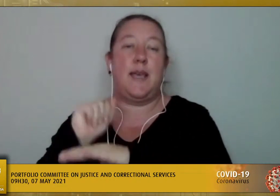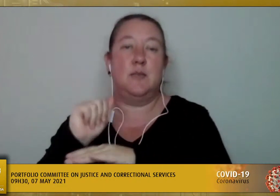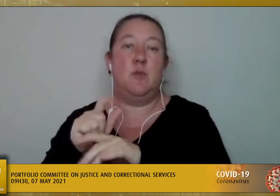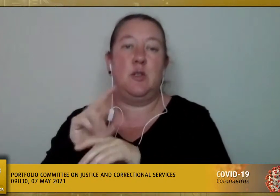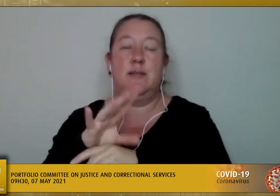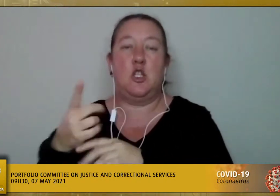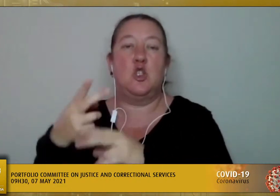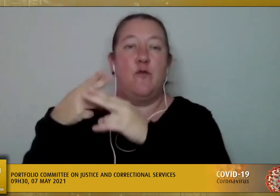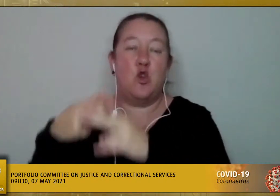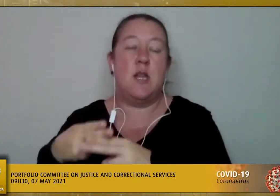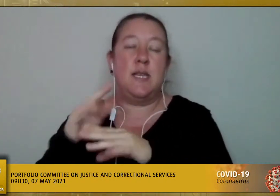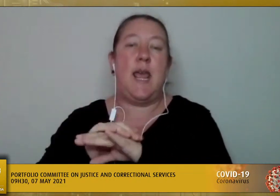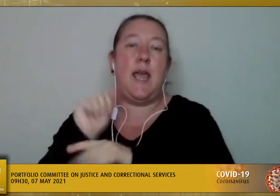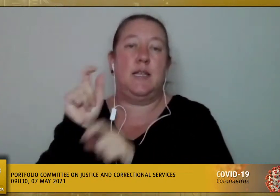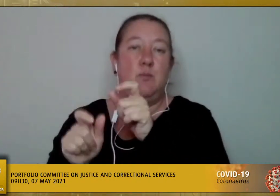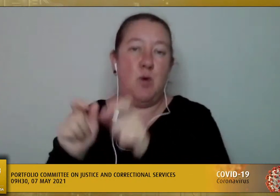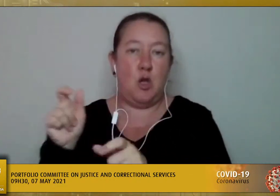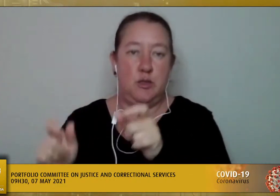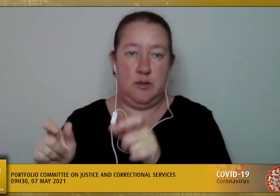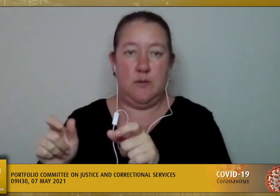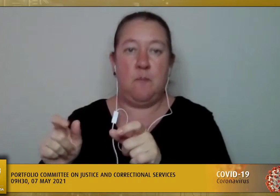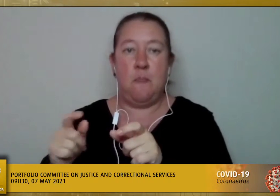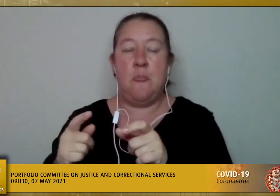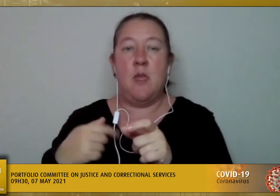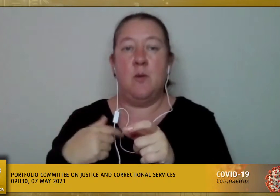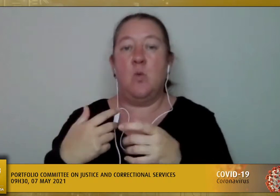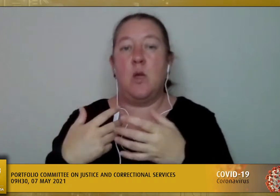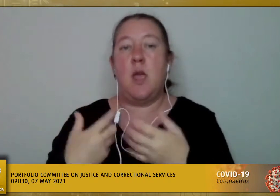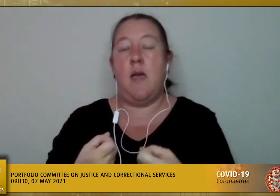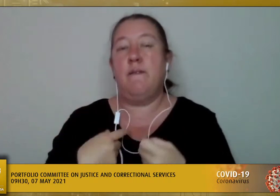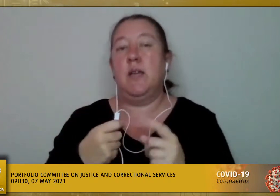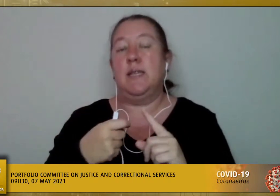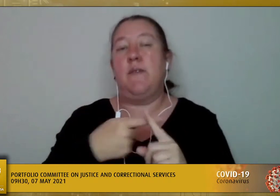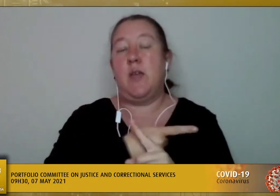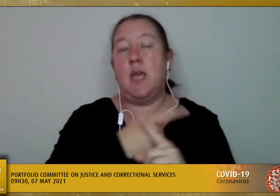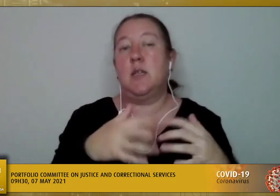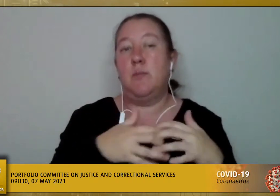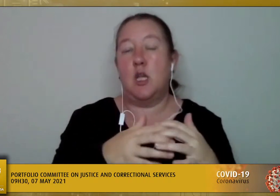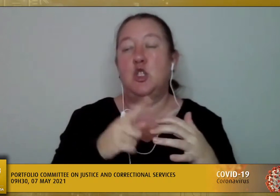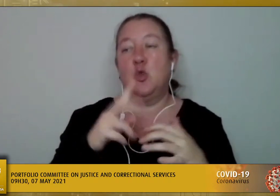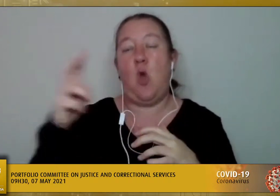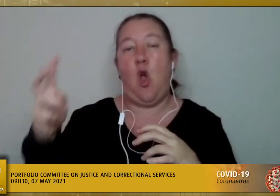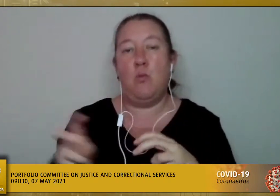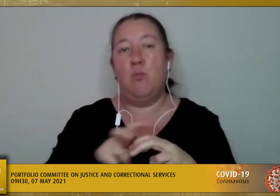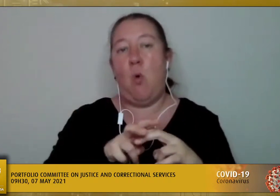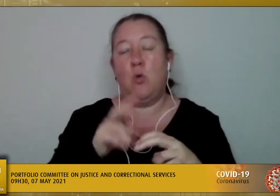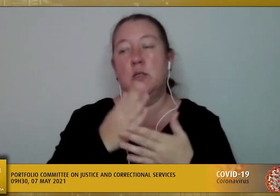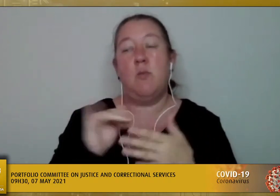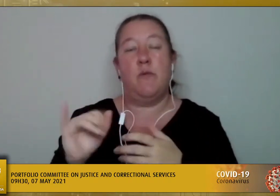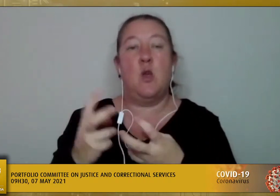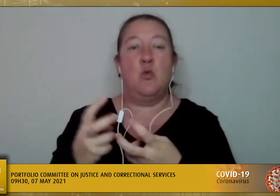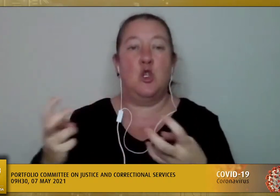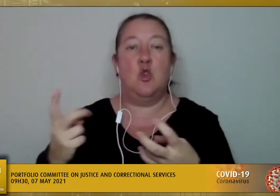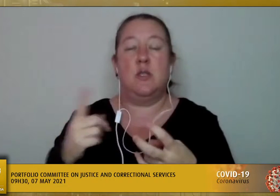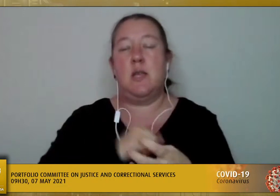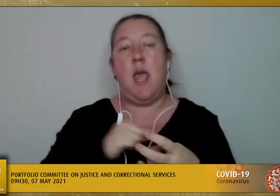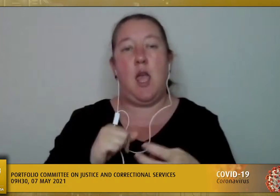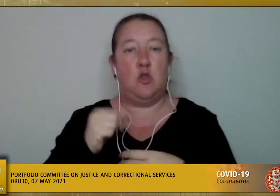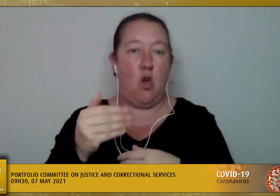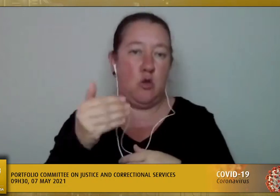digital forensics experts we have got a deviation in place to onboard some of those resources on an ad hoc